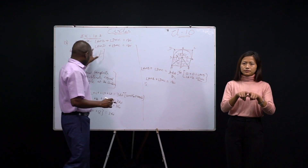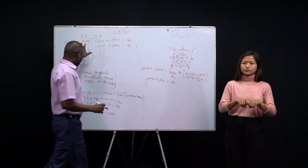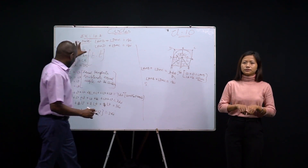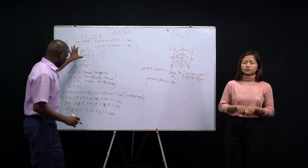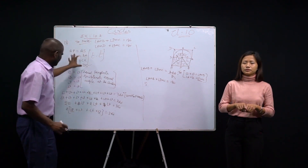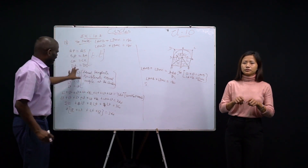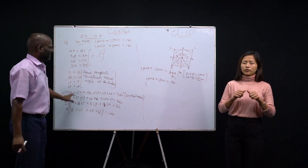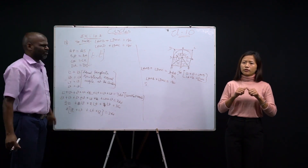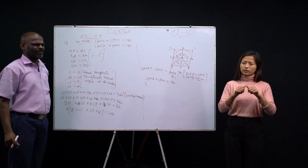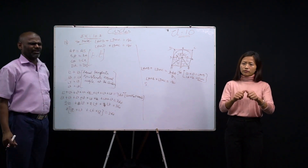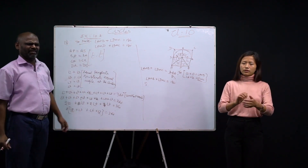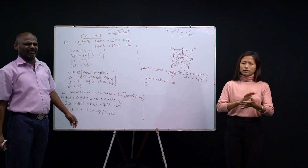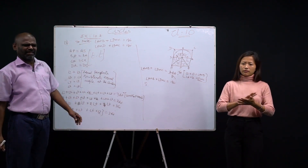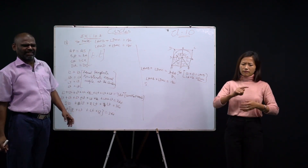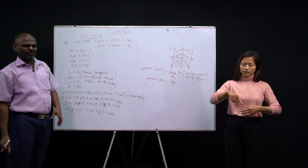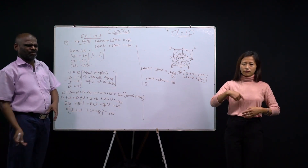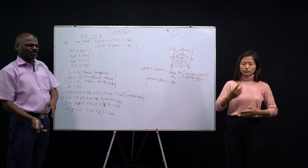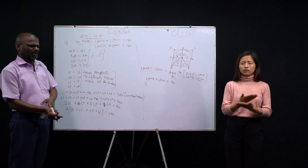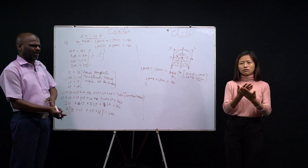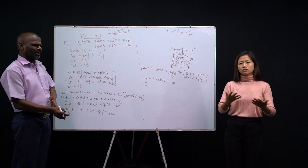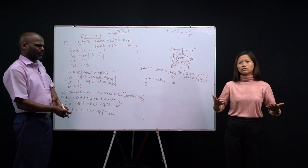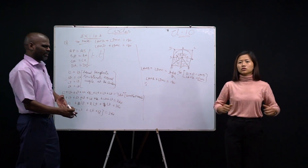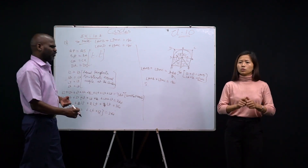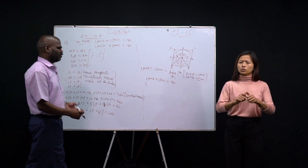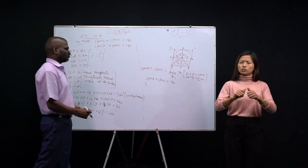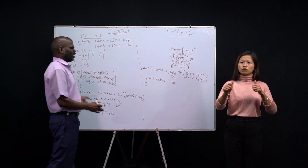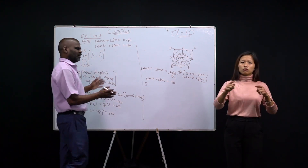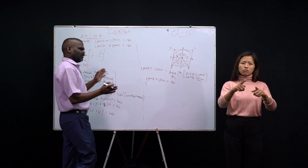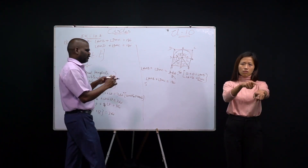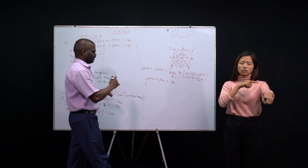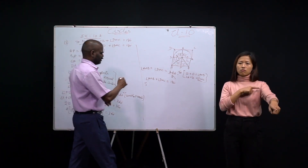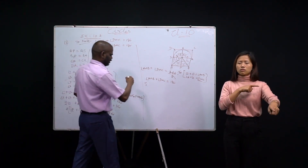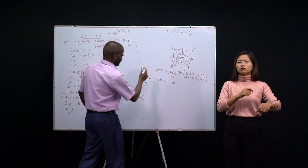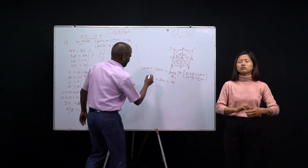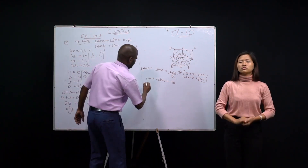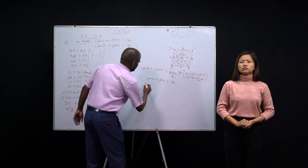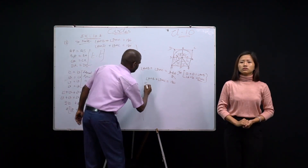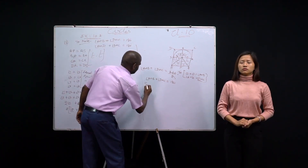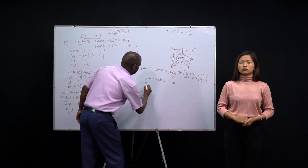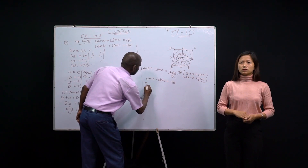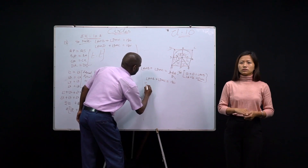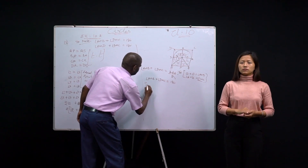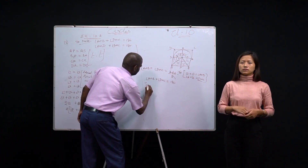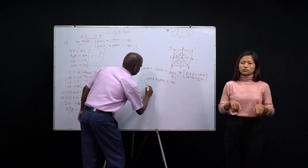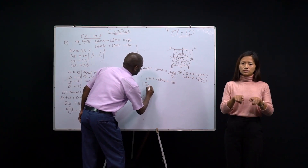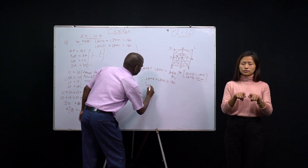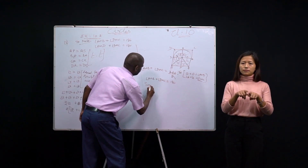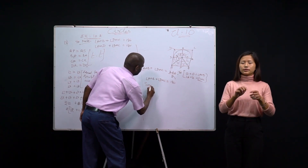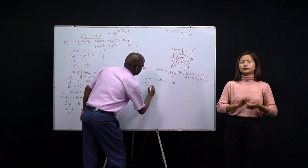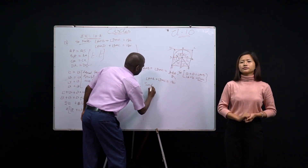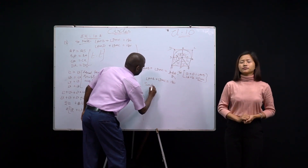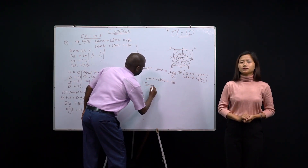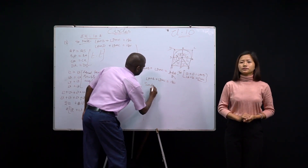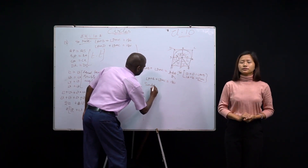need to prove everything again, it will be again too long, your answer will be too long. Same method it will go.